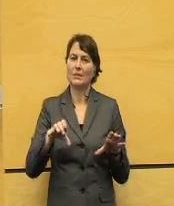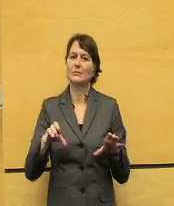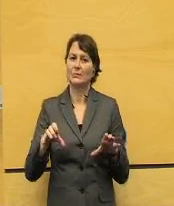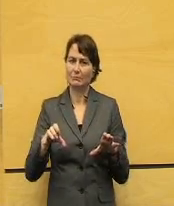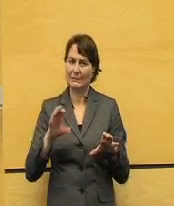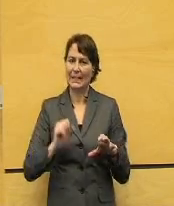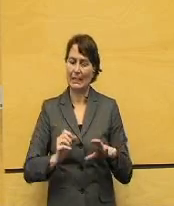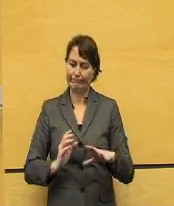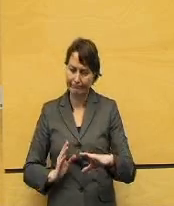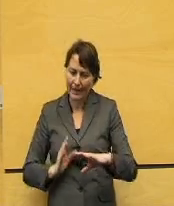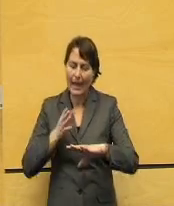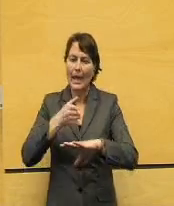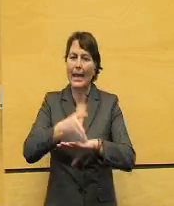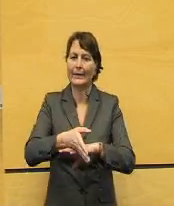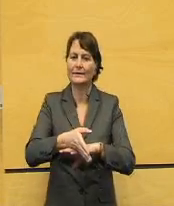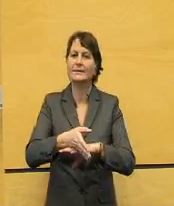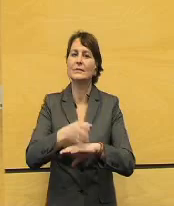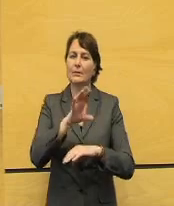accessible